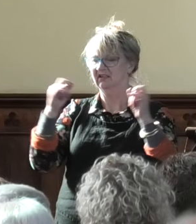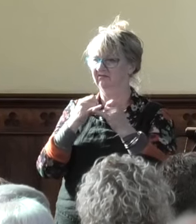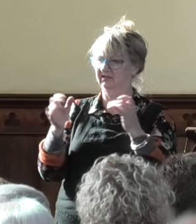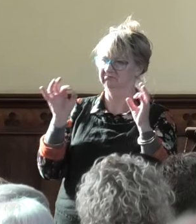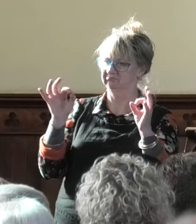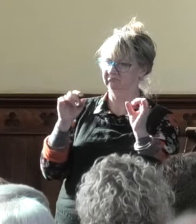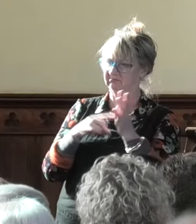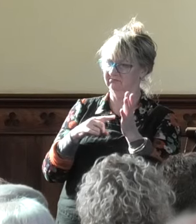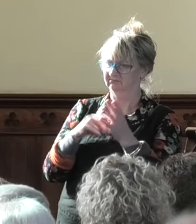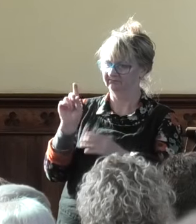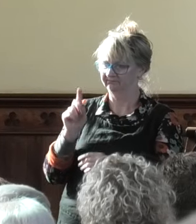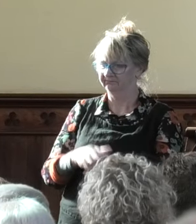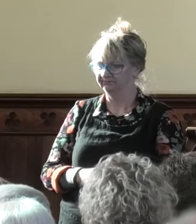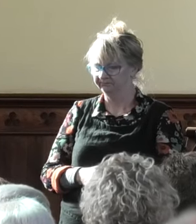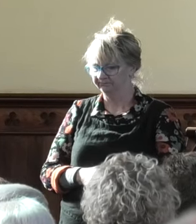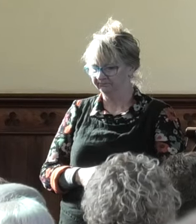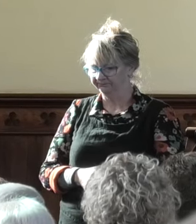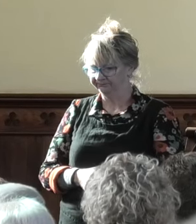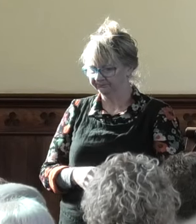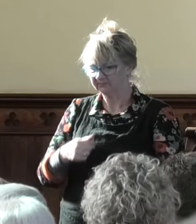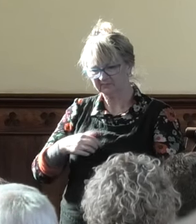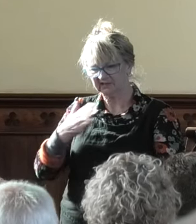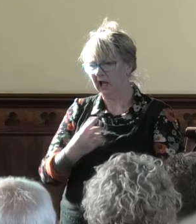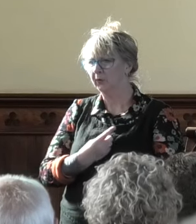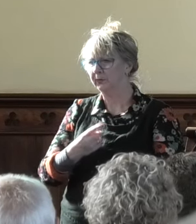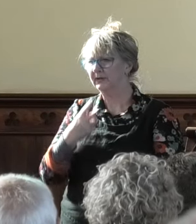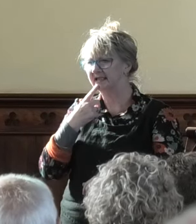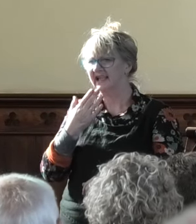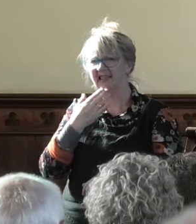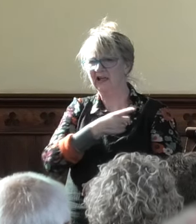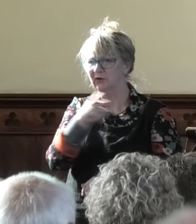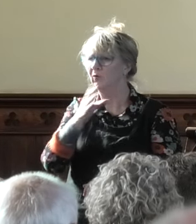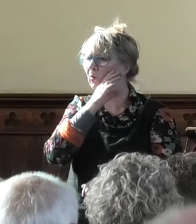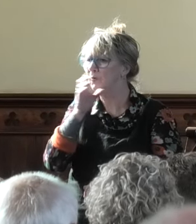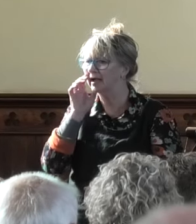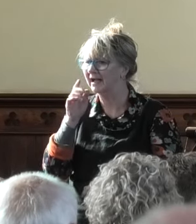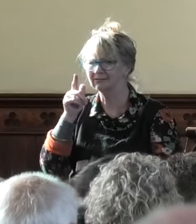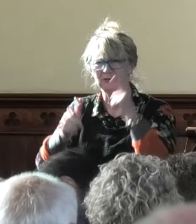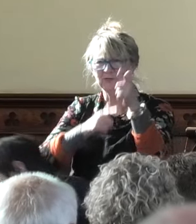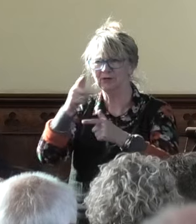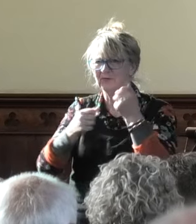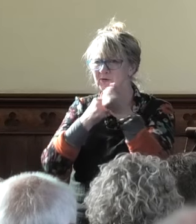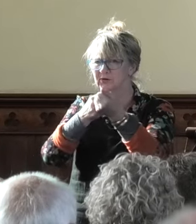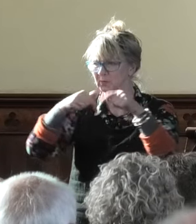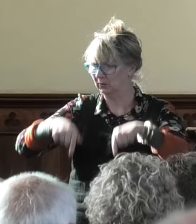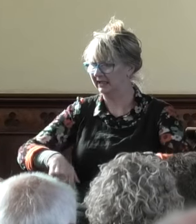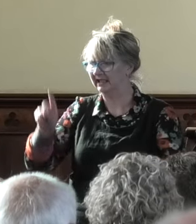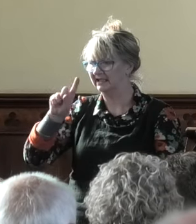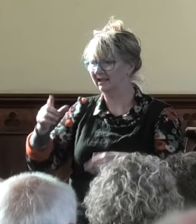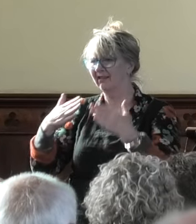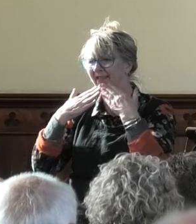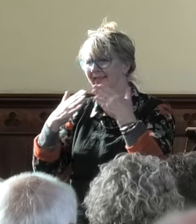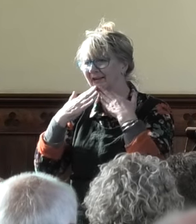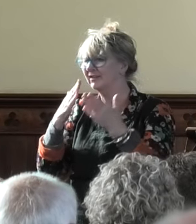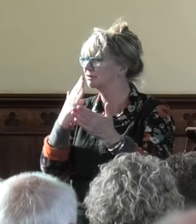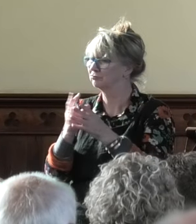very important. I want to personally say thank you to all the cousins who have come along to support Ian and Stephen today. I think it's